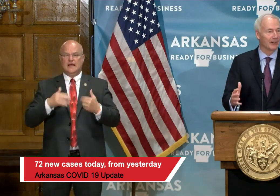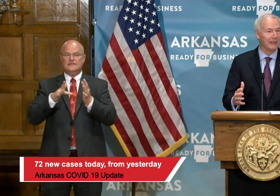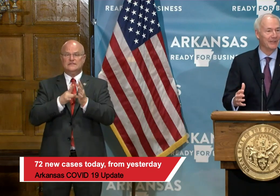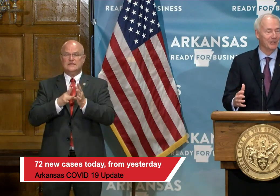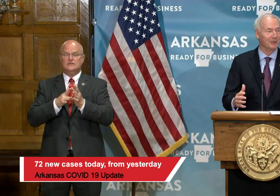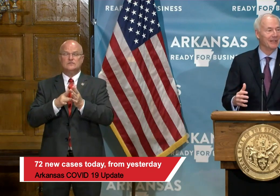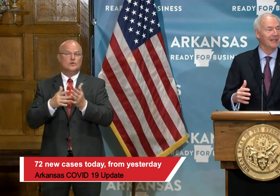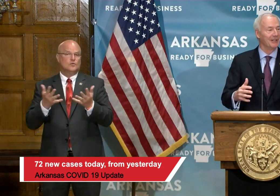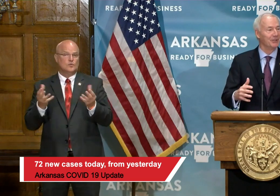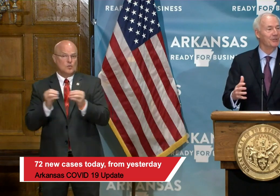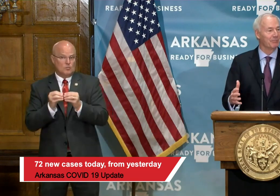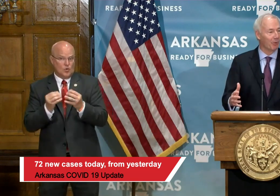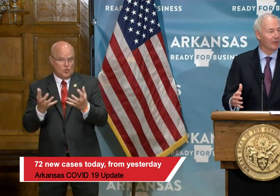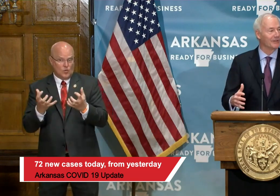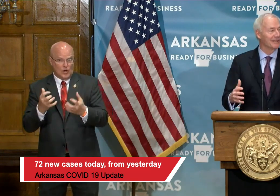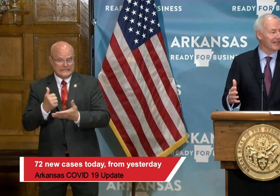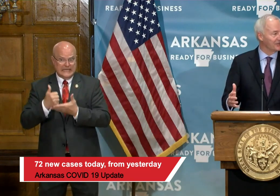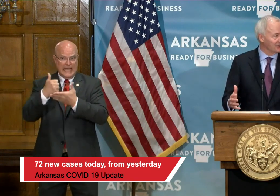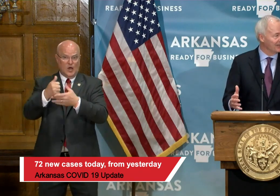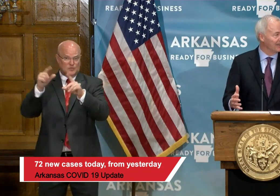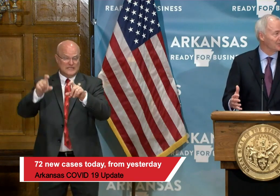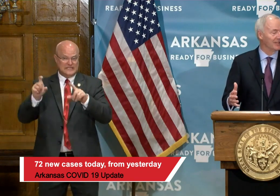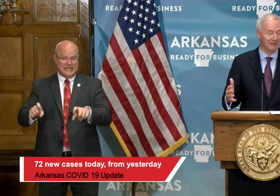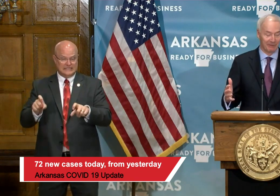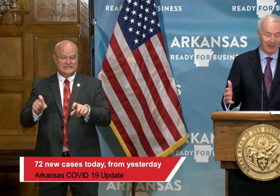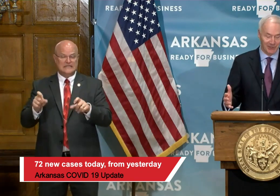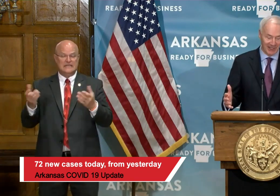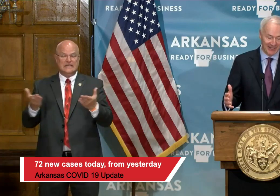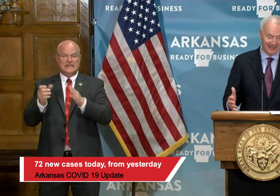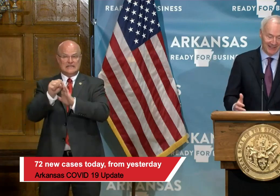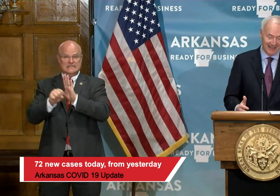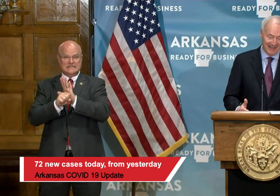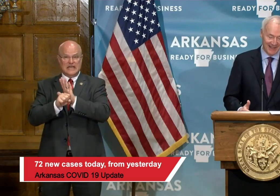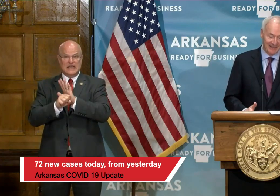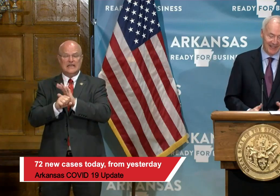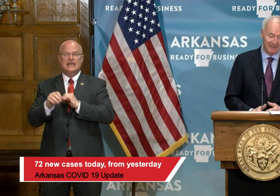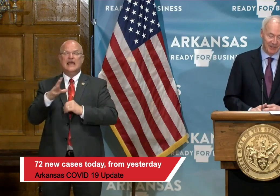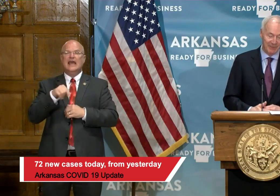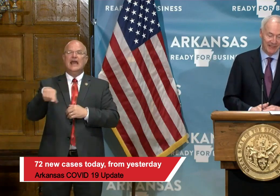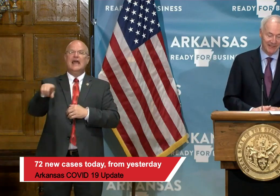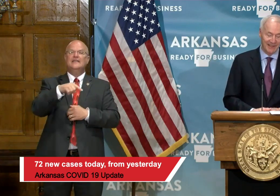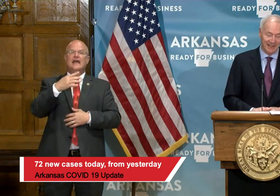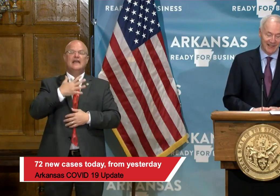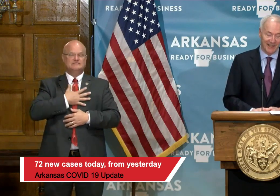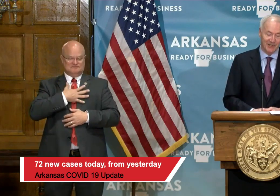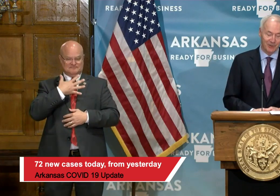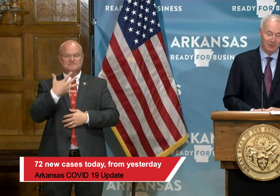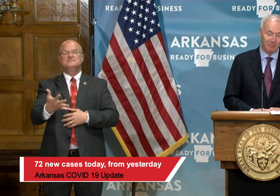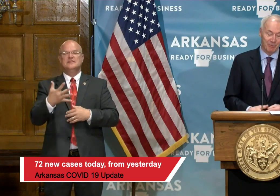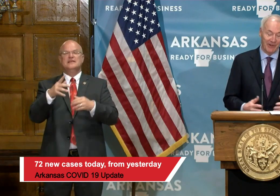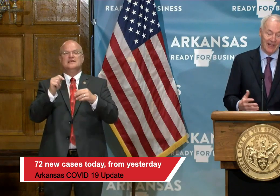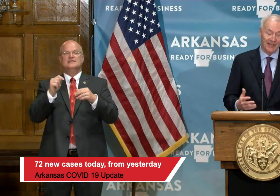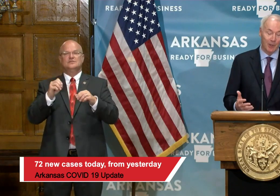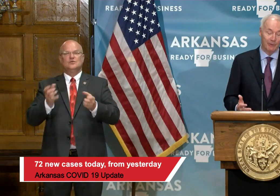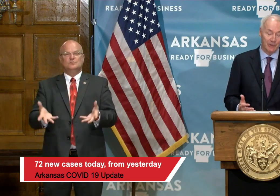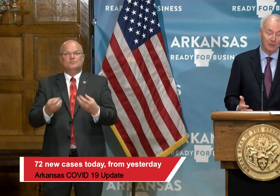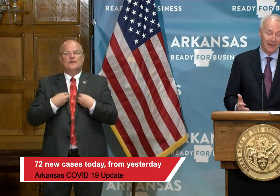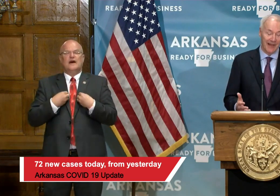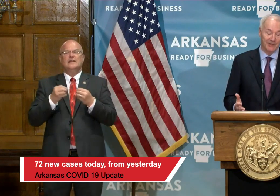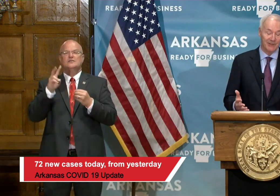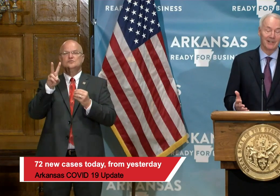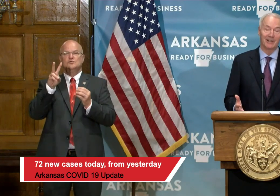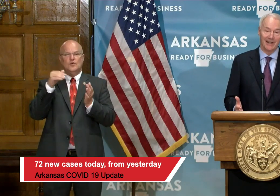what more can we do to support the testing initiative of our state, and they have committed to provide